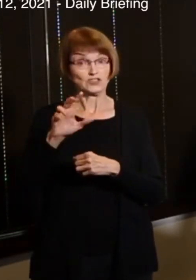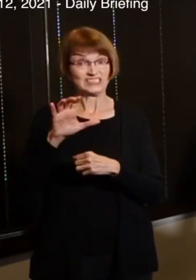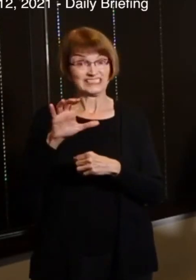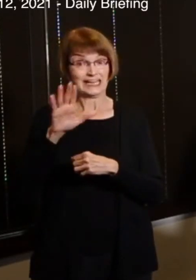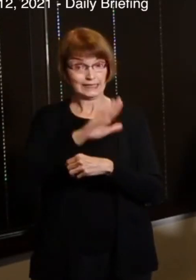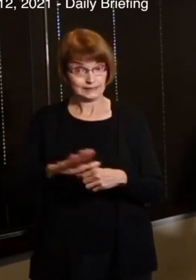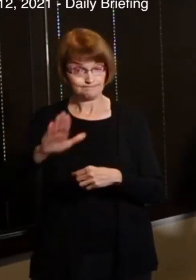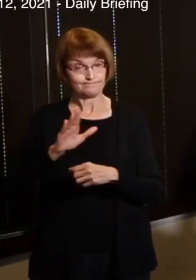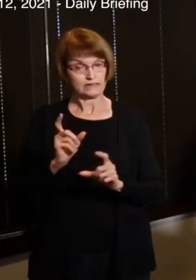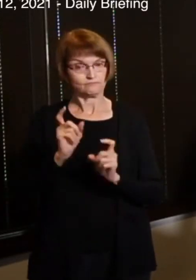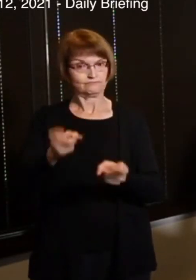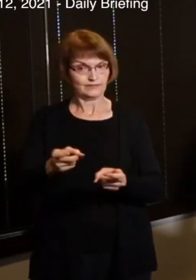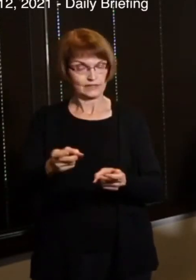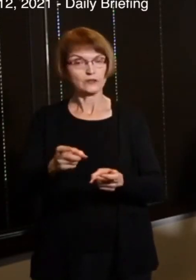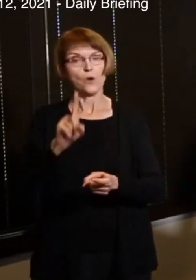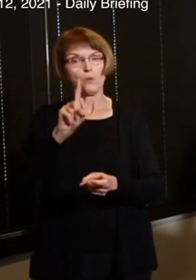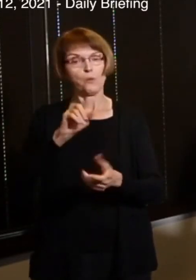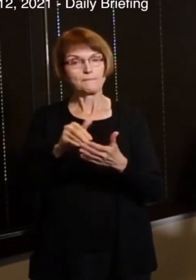have administered